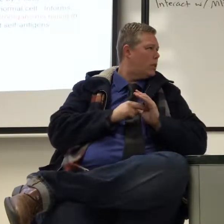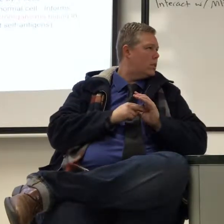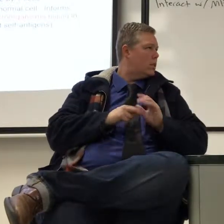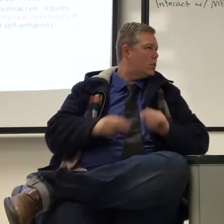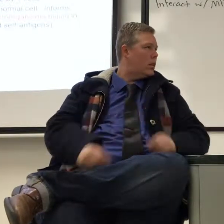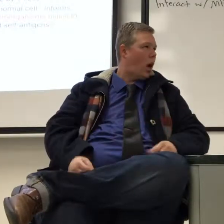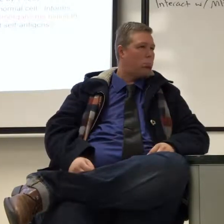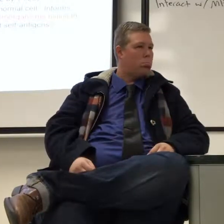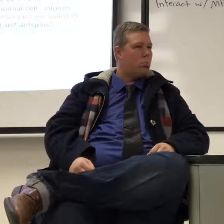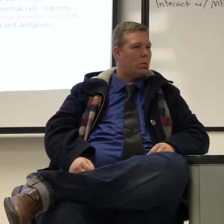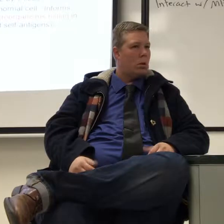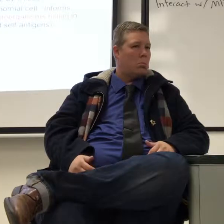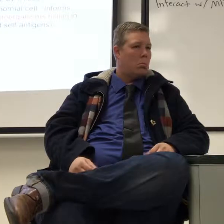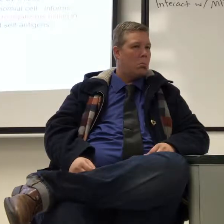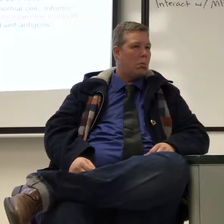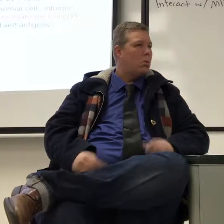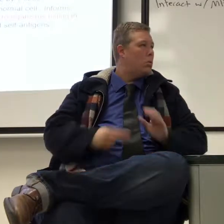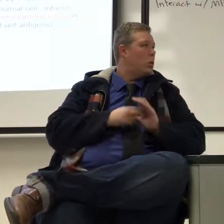with a nuke